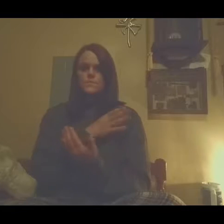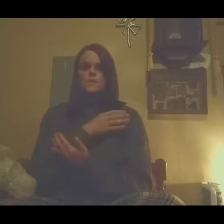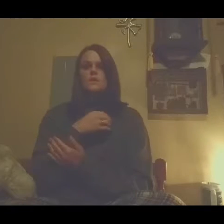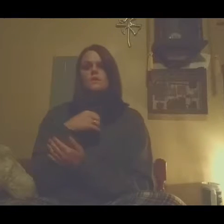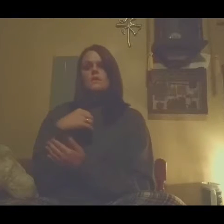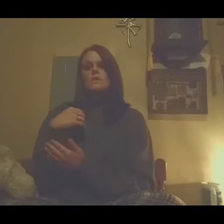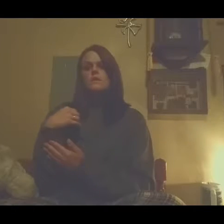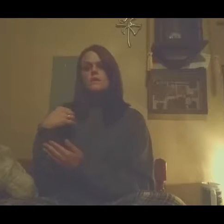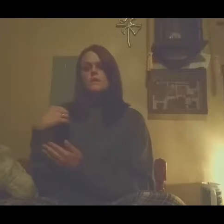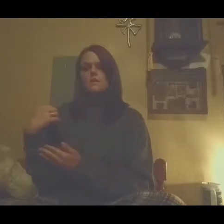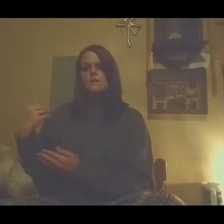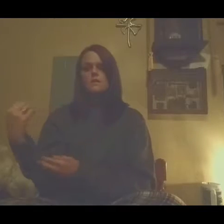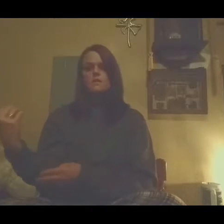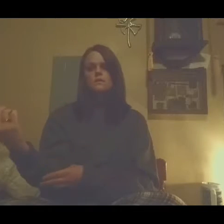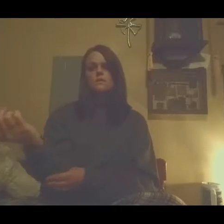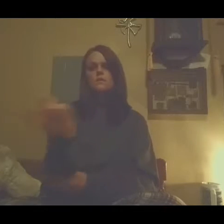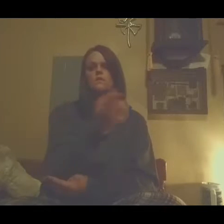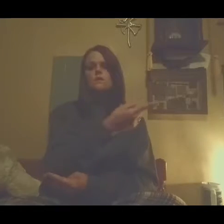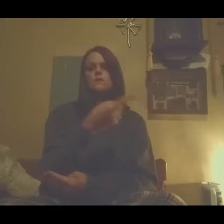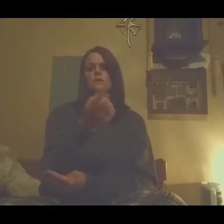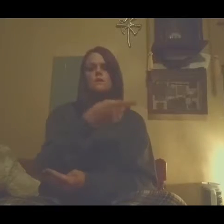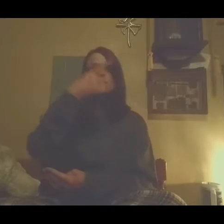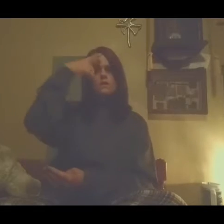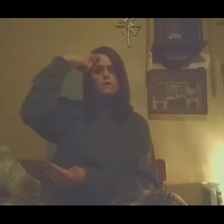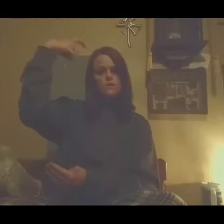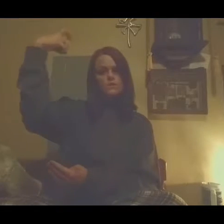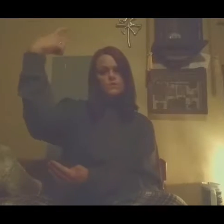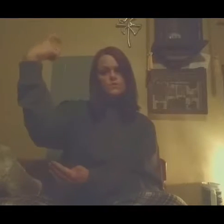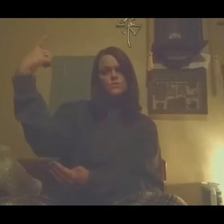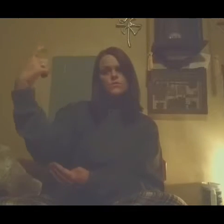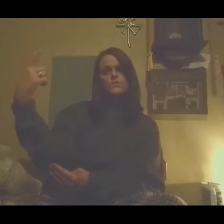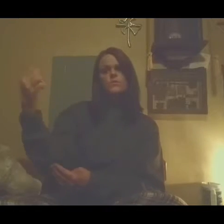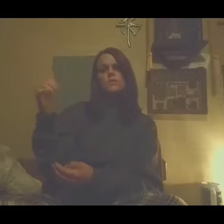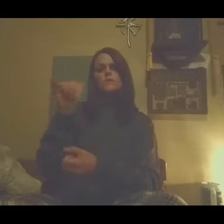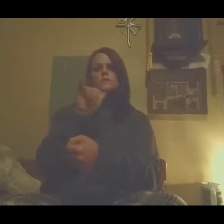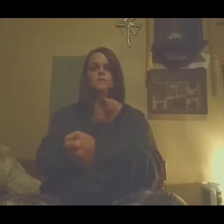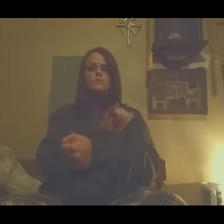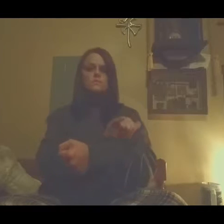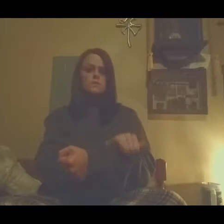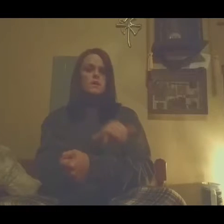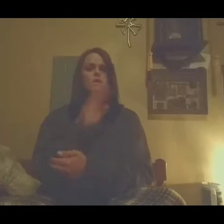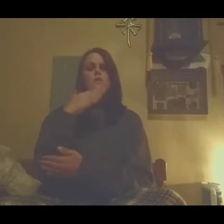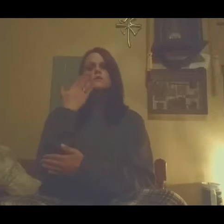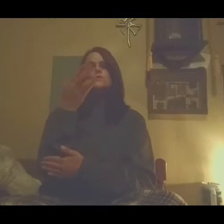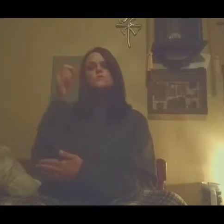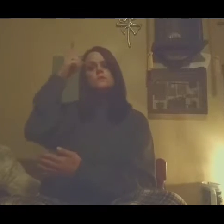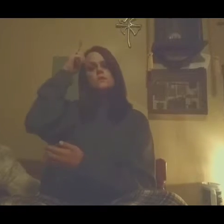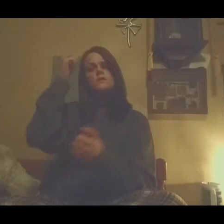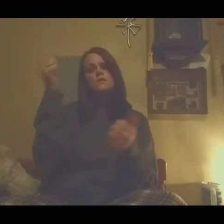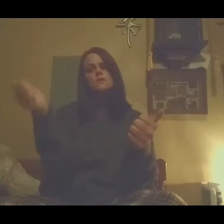And the dreams that you dare